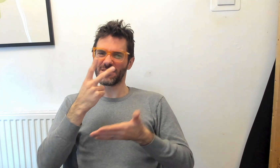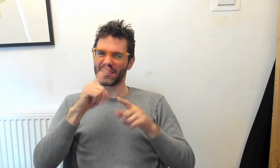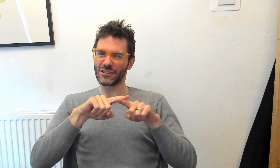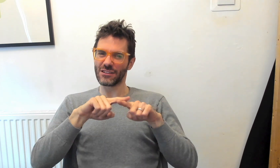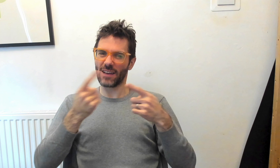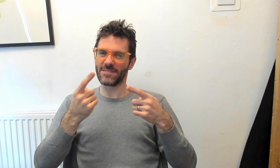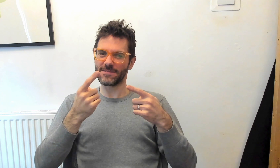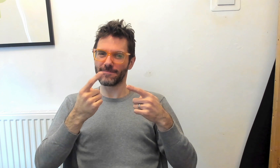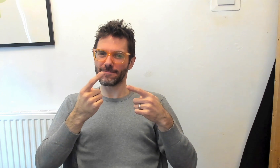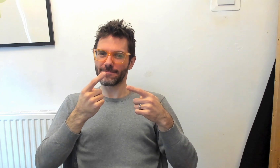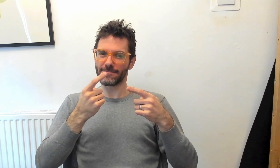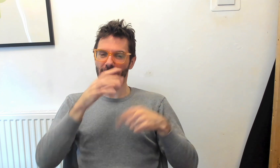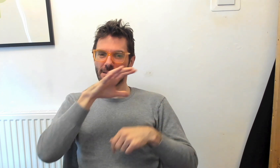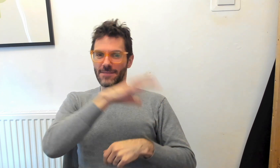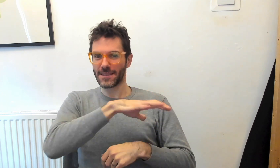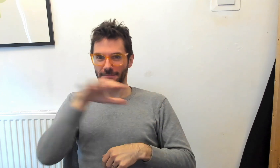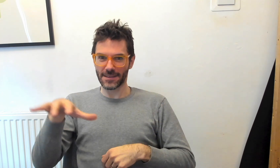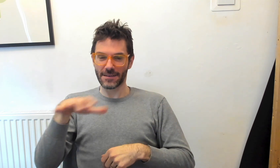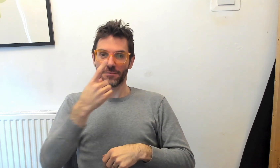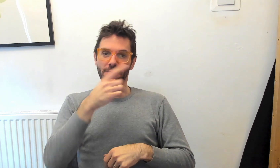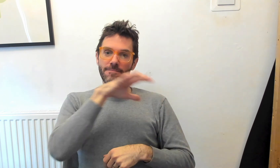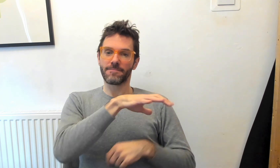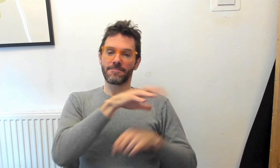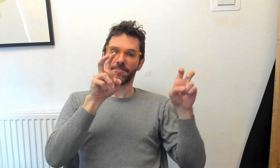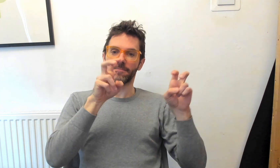The store can be online